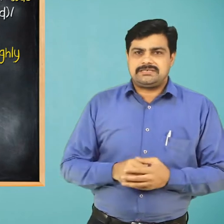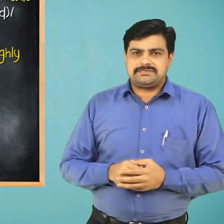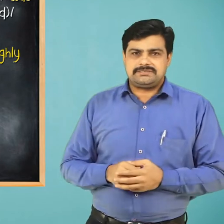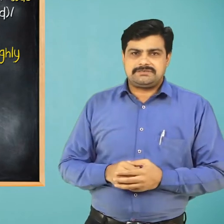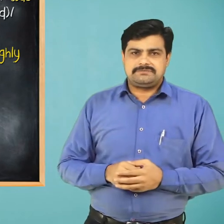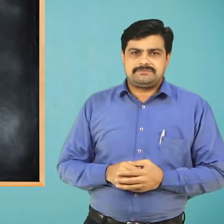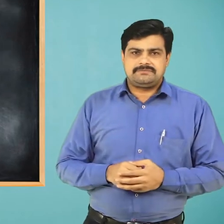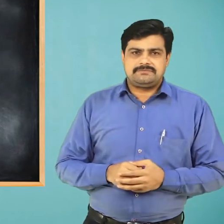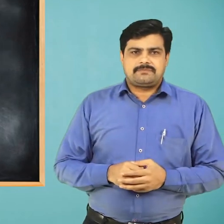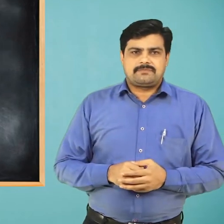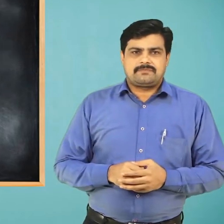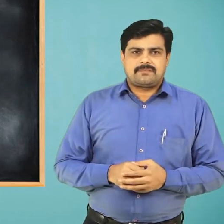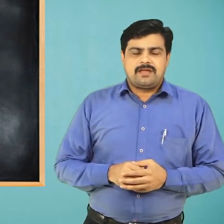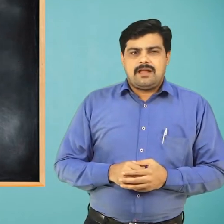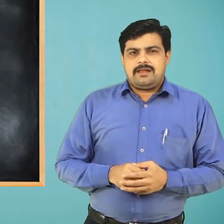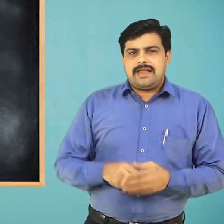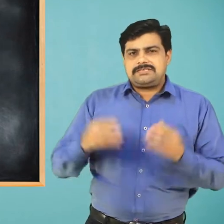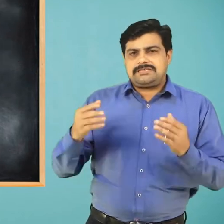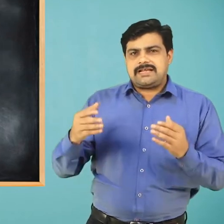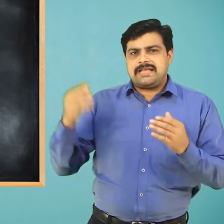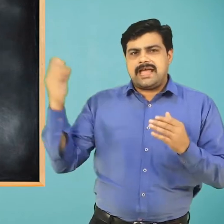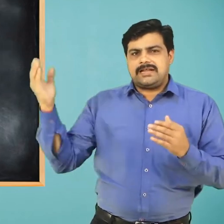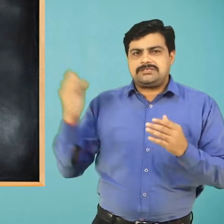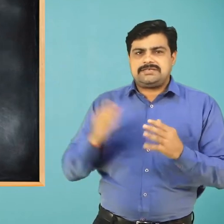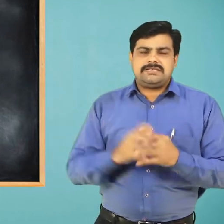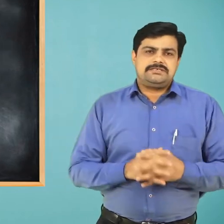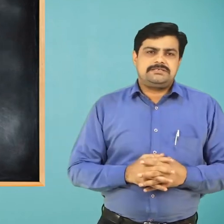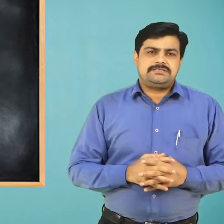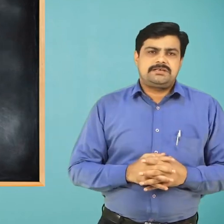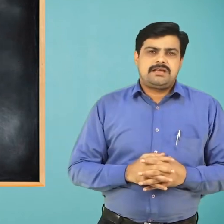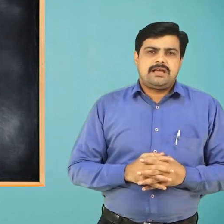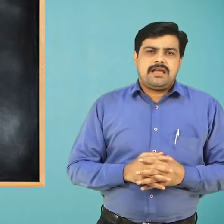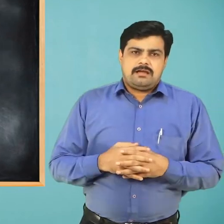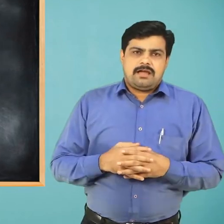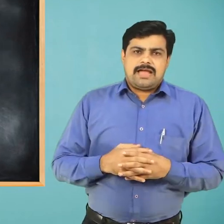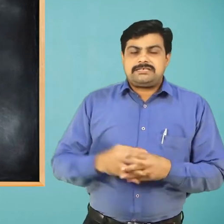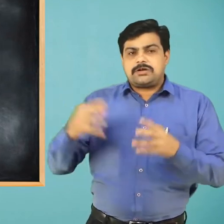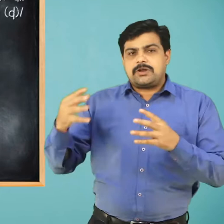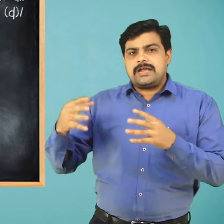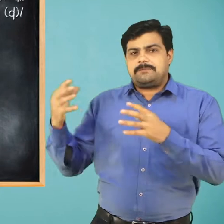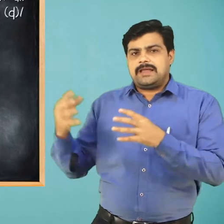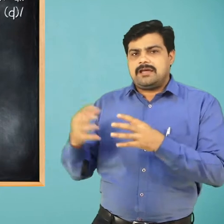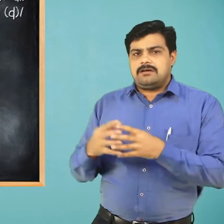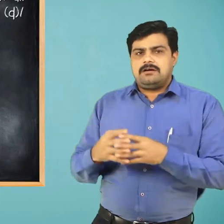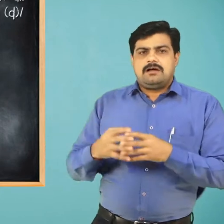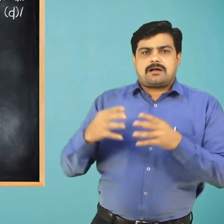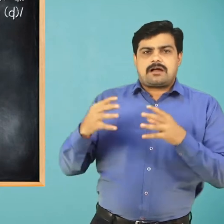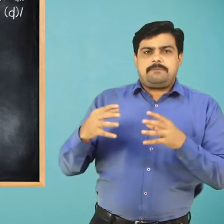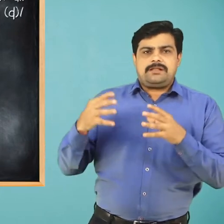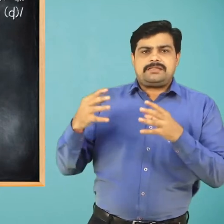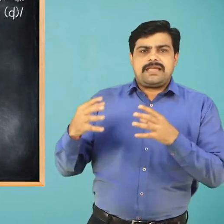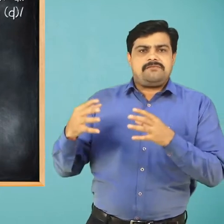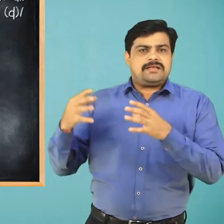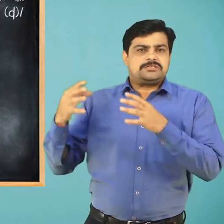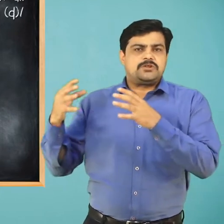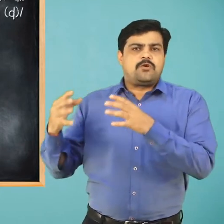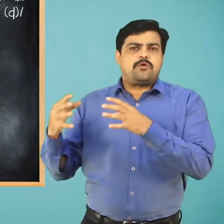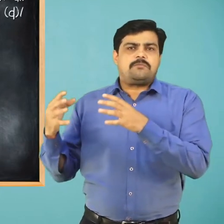sentence. Let's take the another sentence. As a great player, Kapil Dev is known